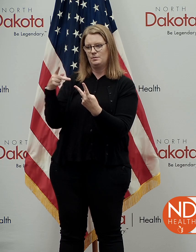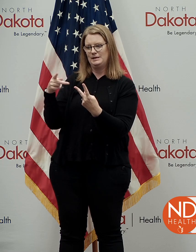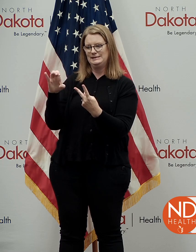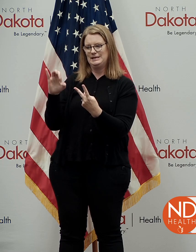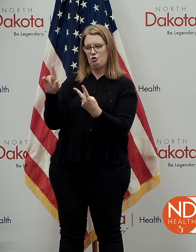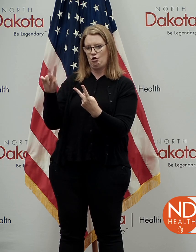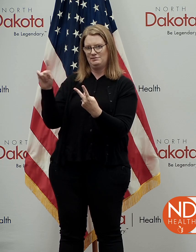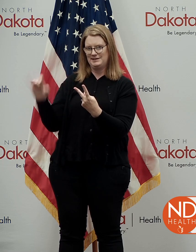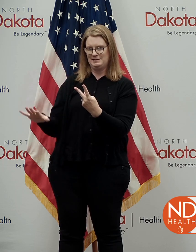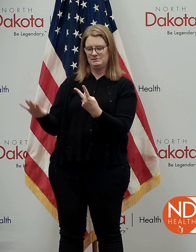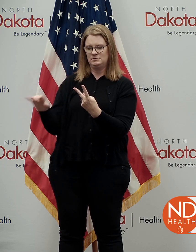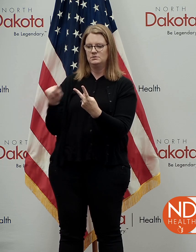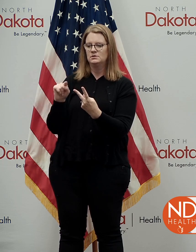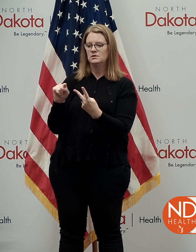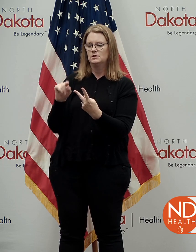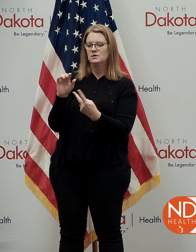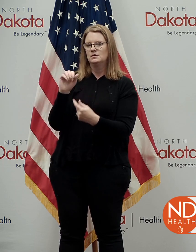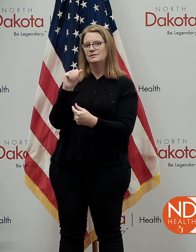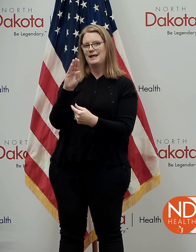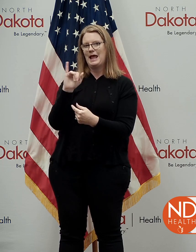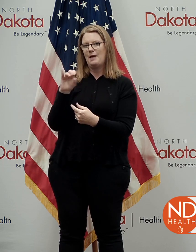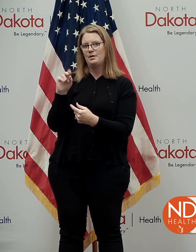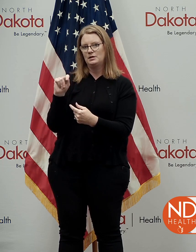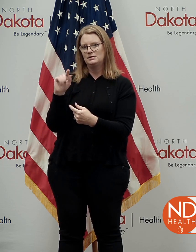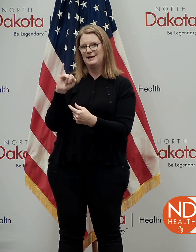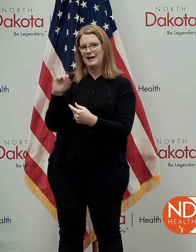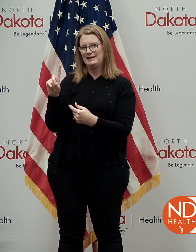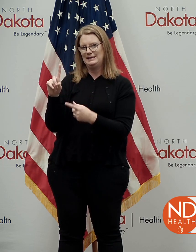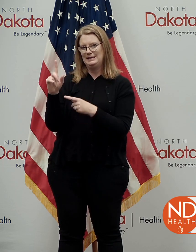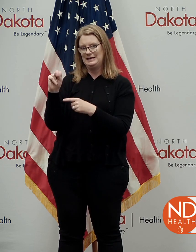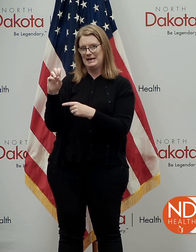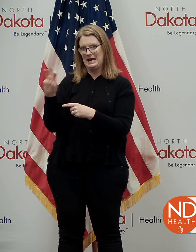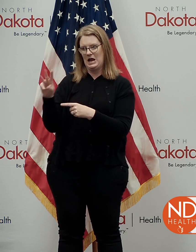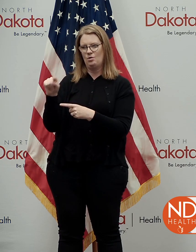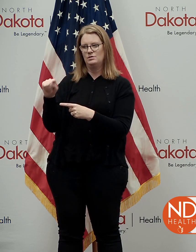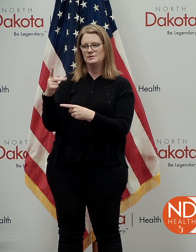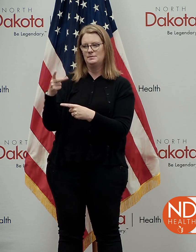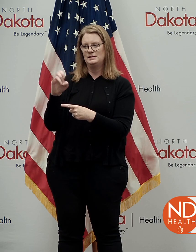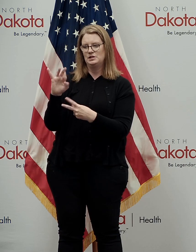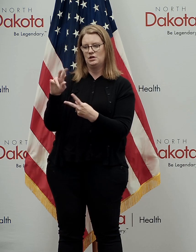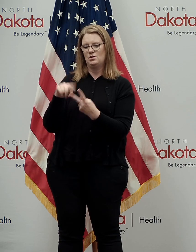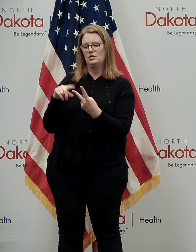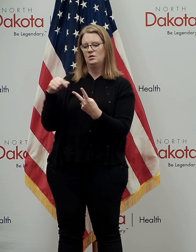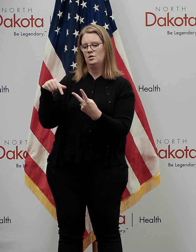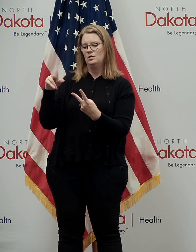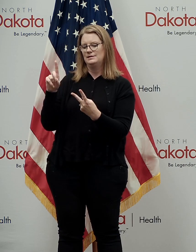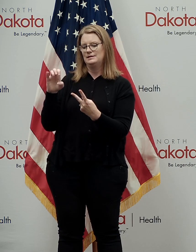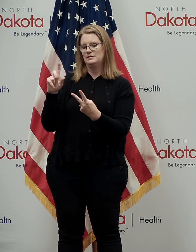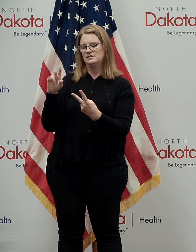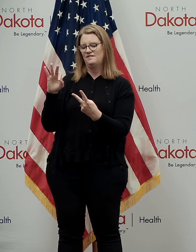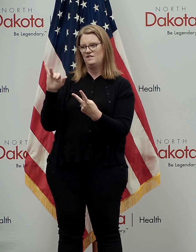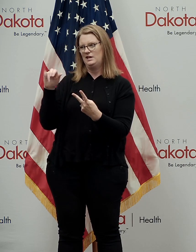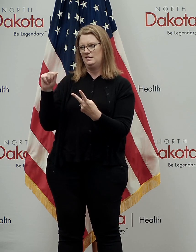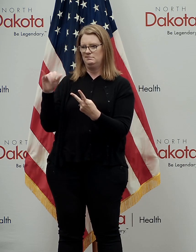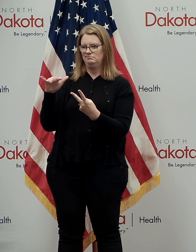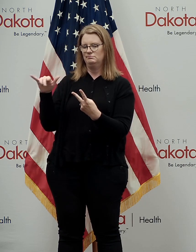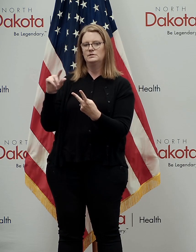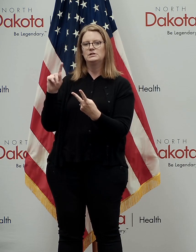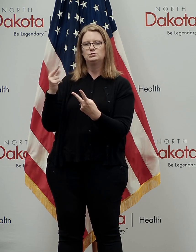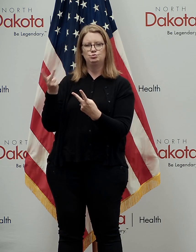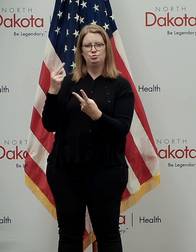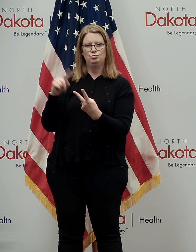test. For example, the Abbott ID Now is a PCR test. The Quidel Sofia 2, which we have as well, is an antigen